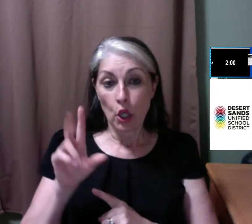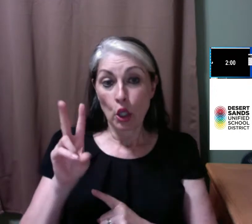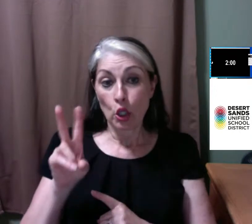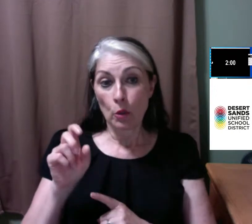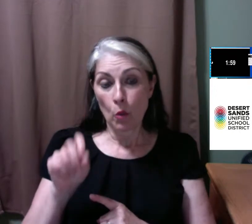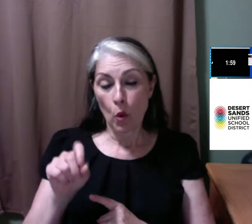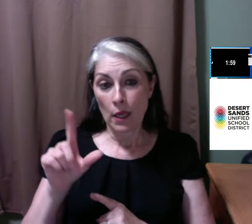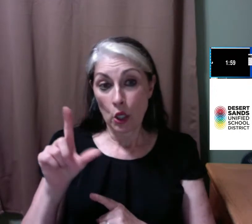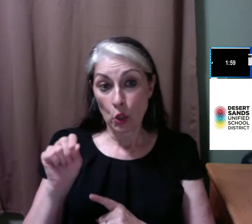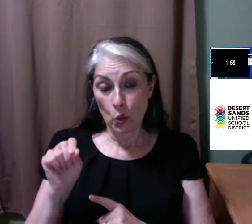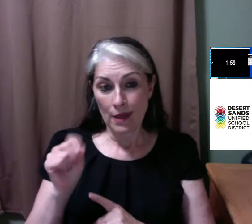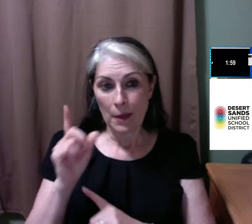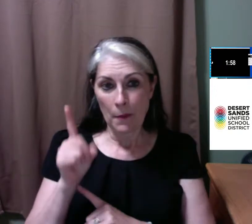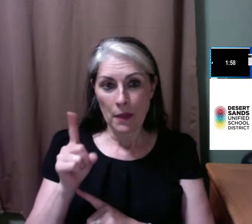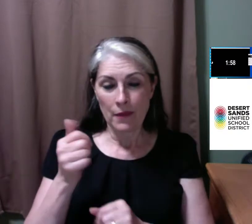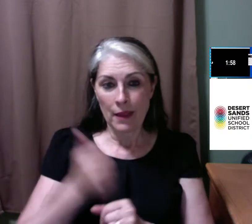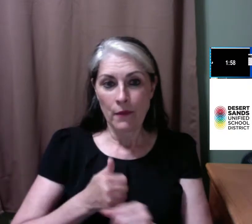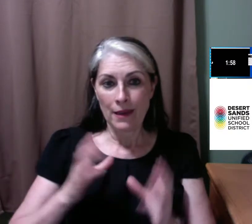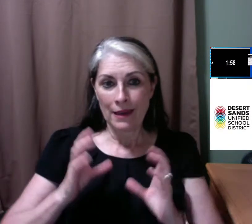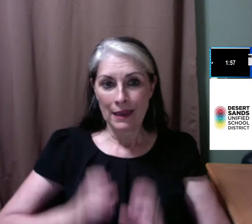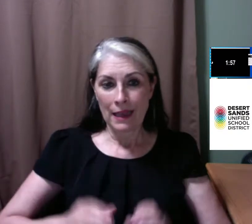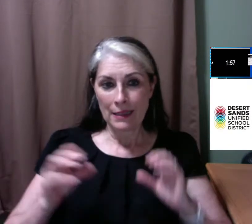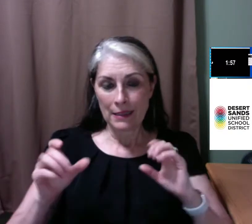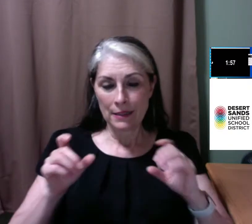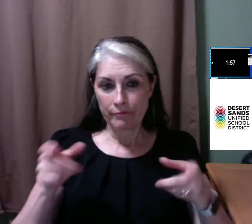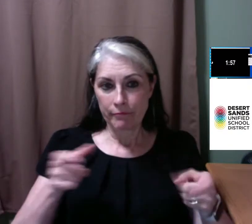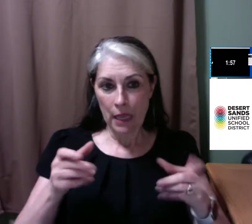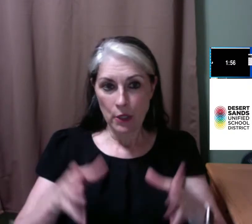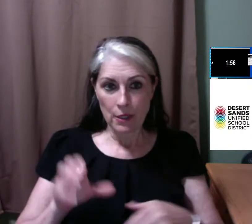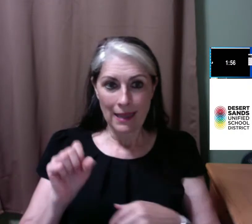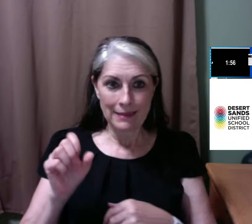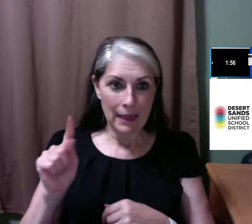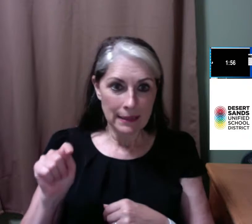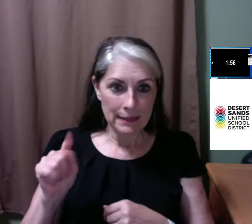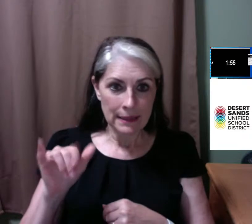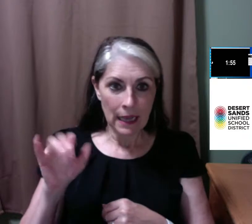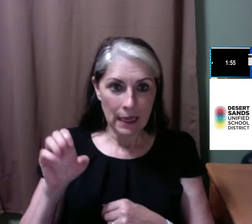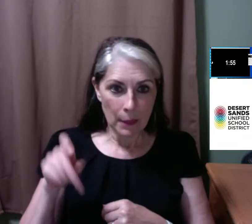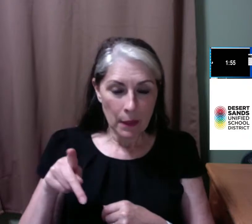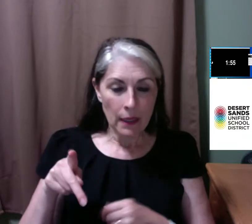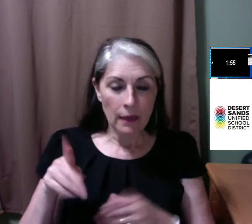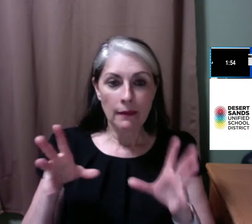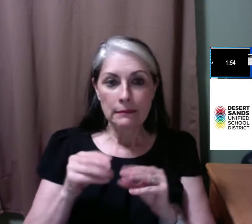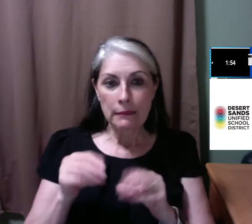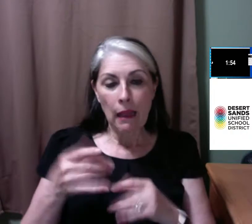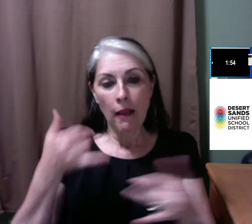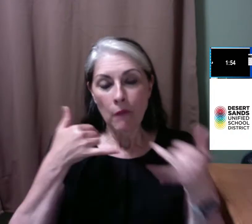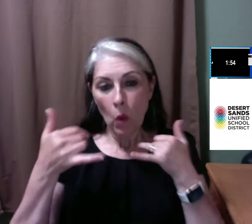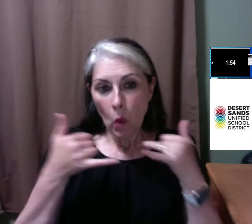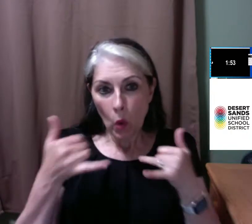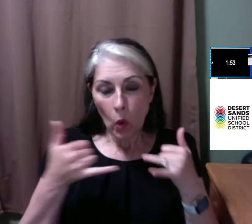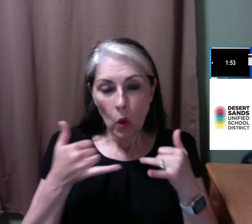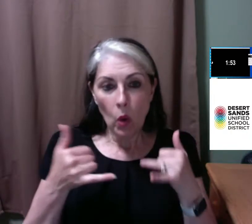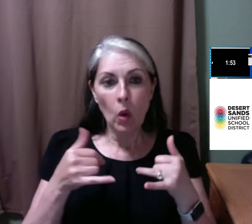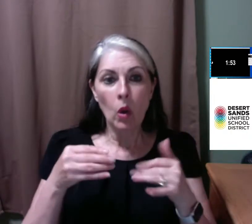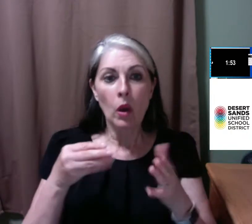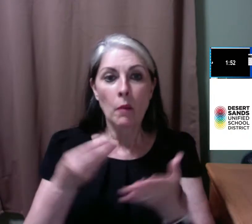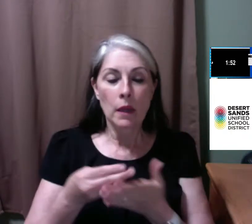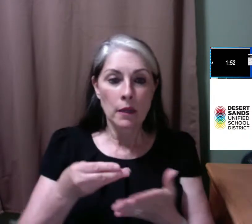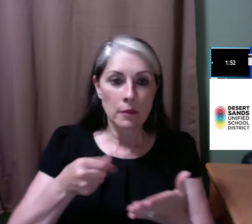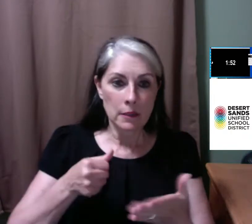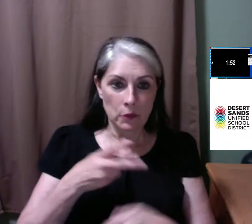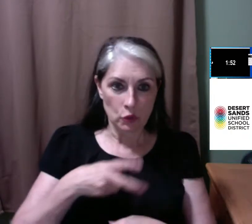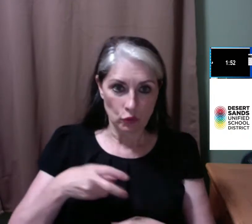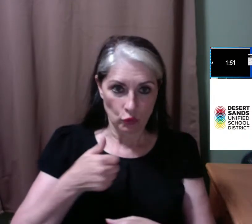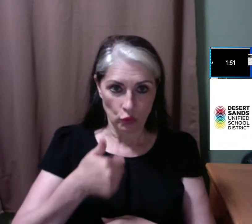for every case management, SST, IEP, staff consultation, phone calls, and we also get reimbursed for our travel time from